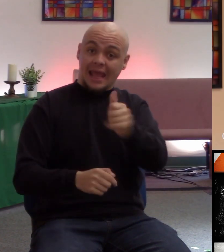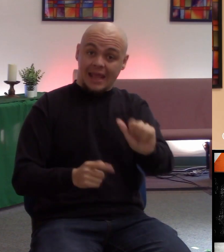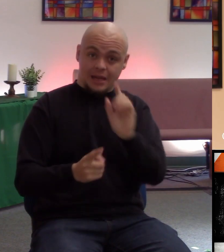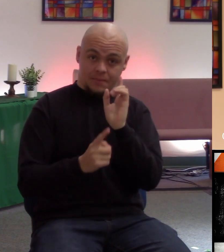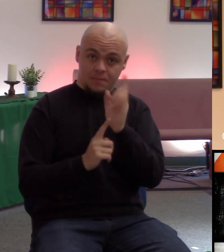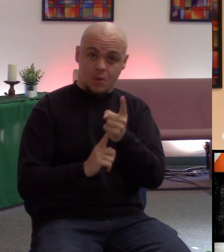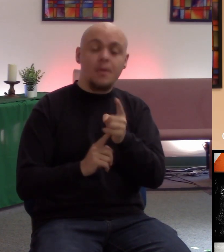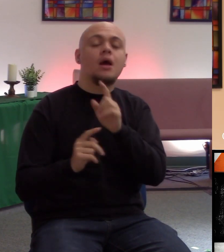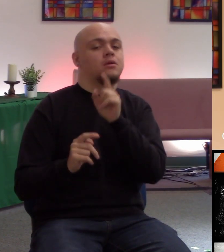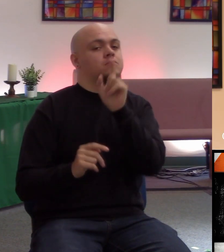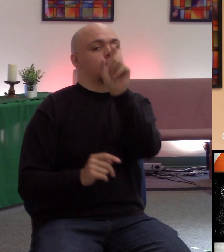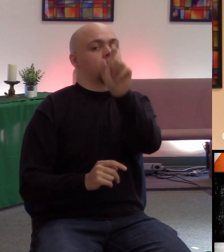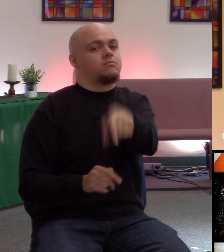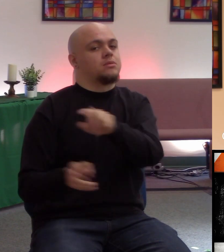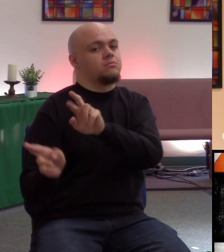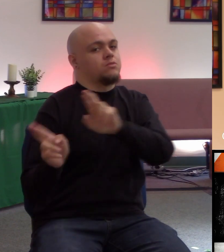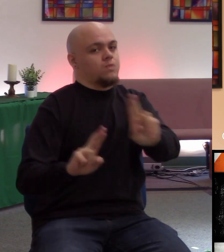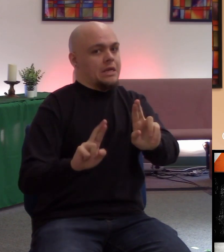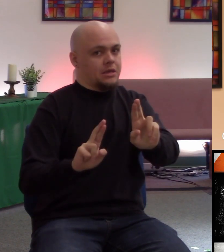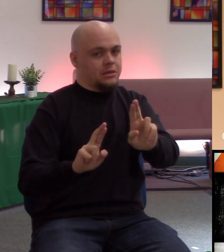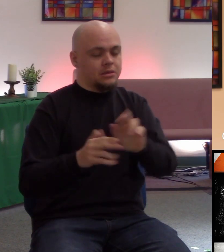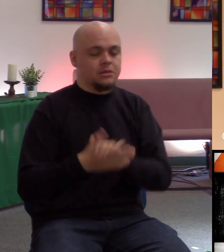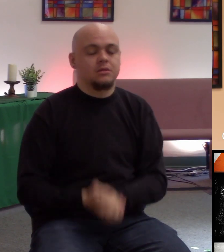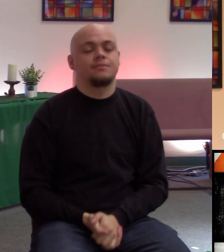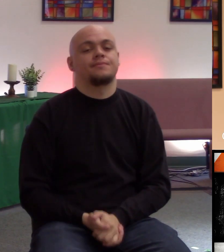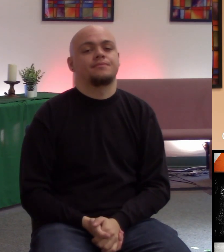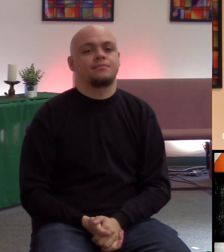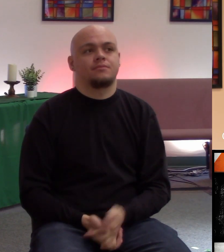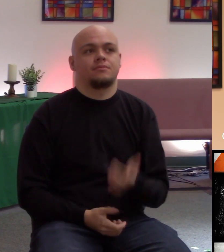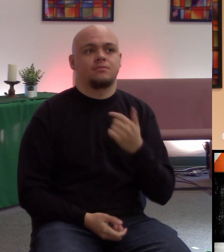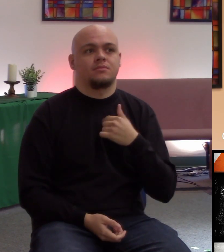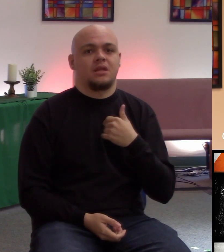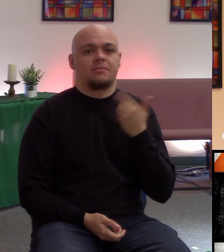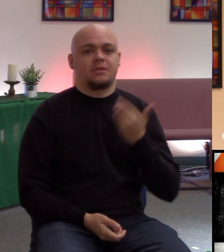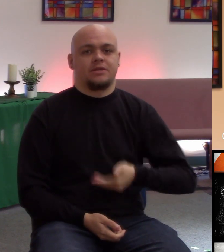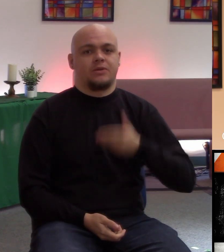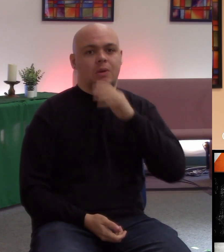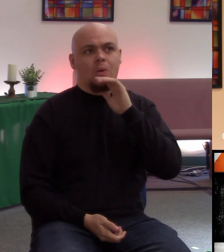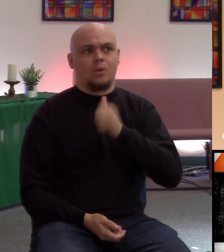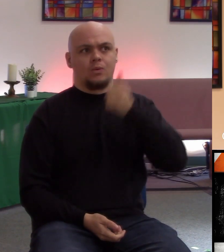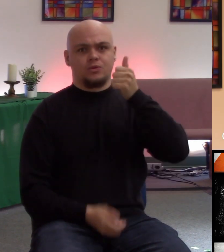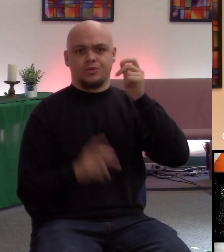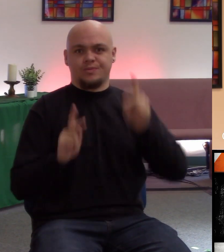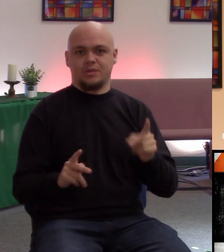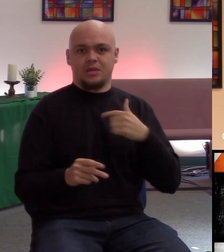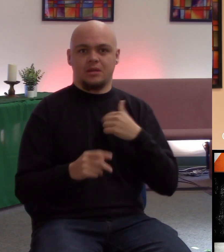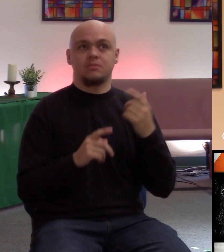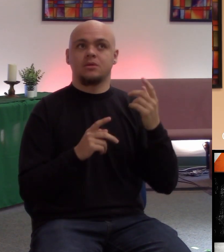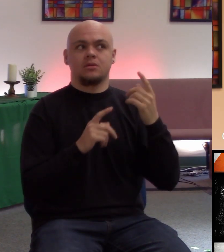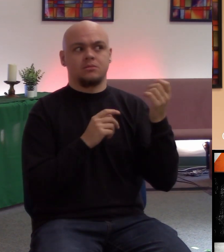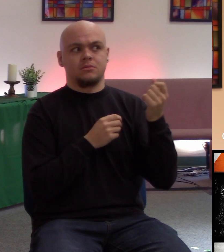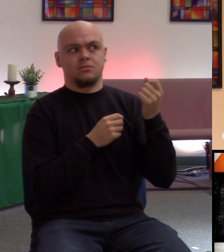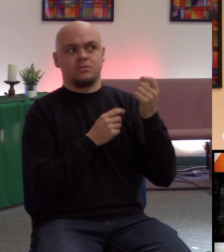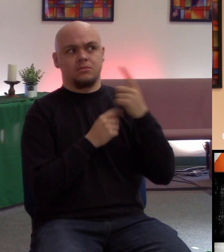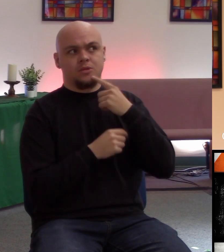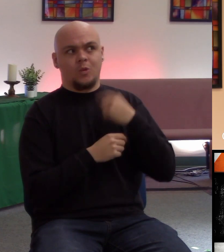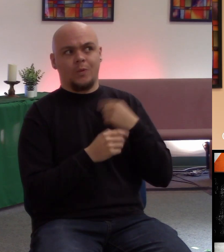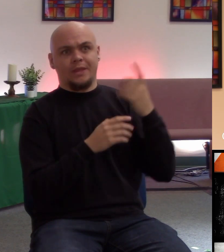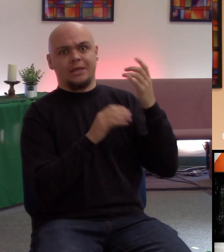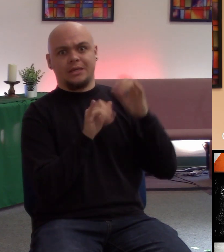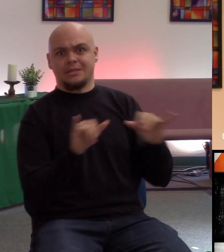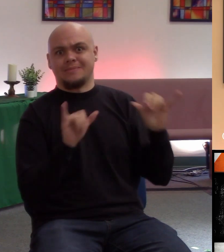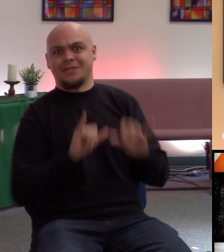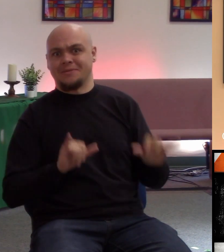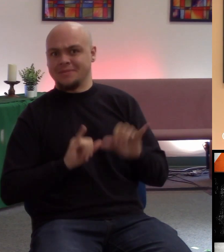any moment, and you better be ready. And here I am, a much older person, and I'm still being told the same